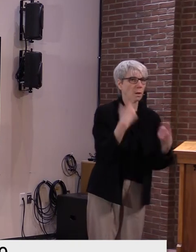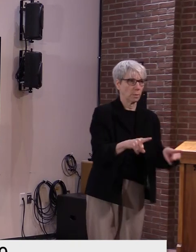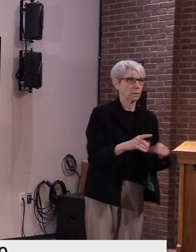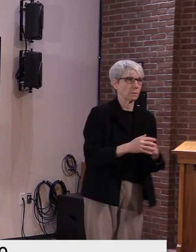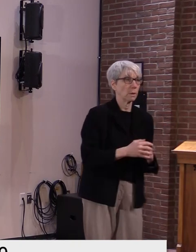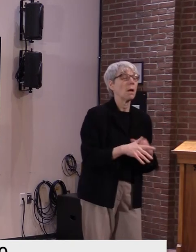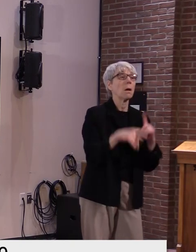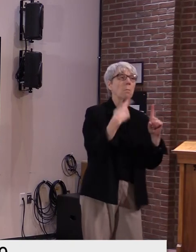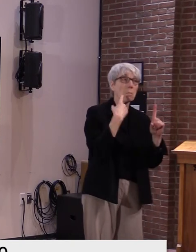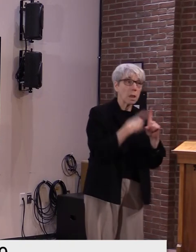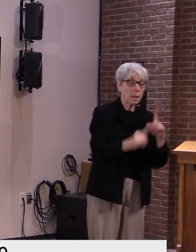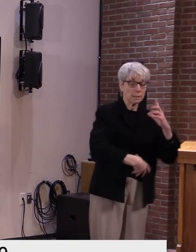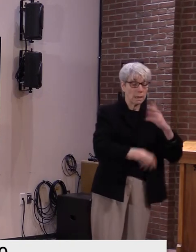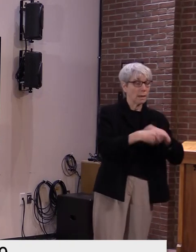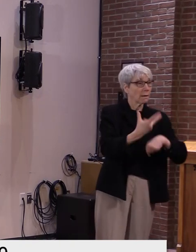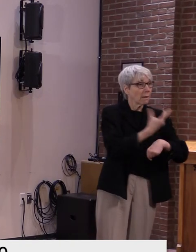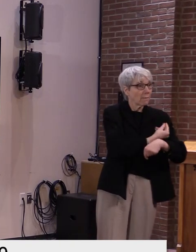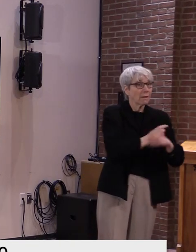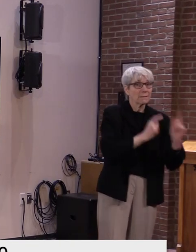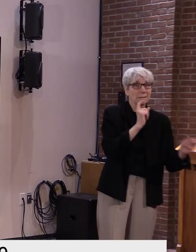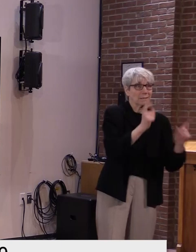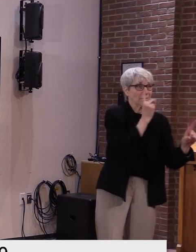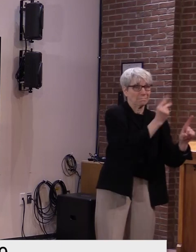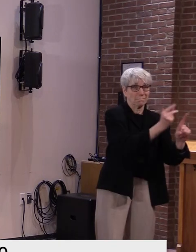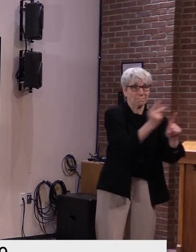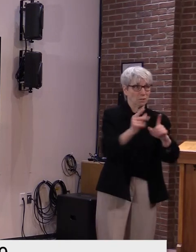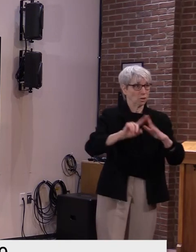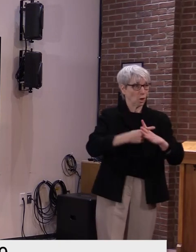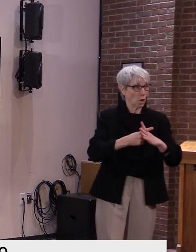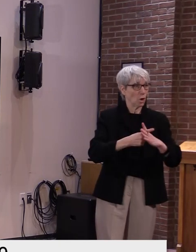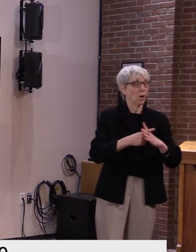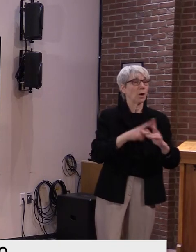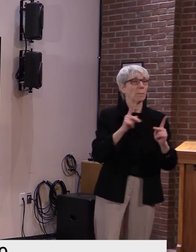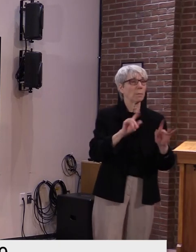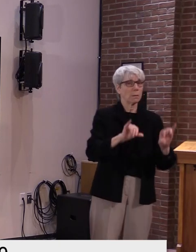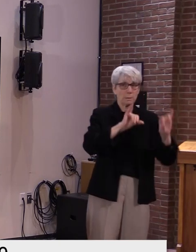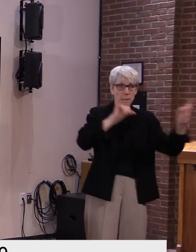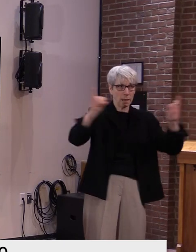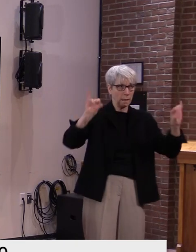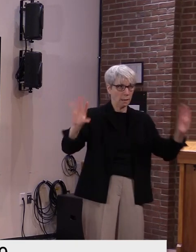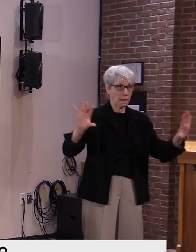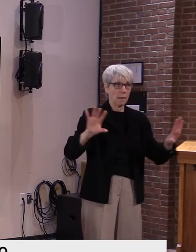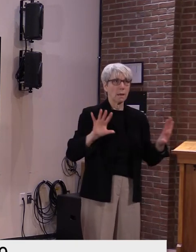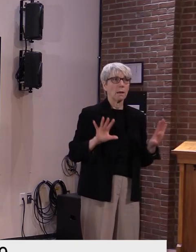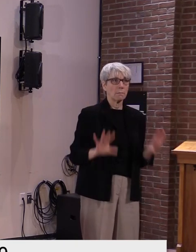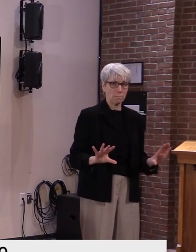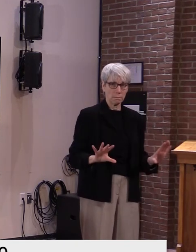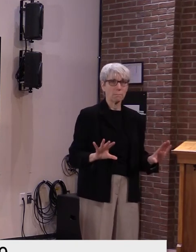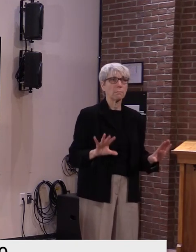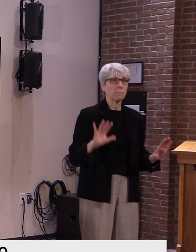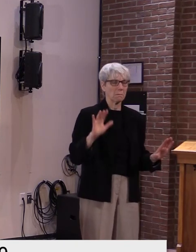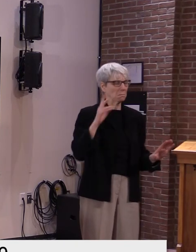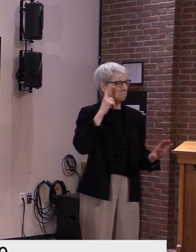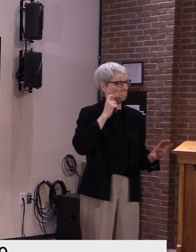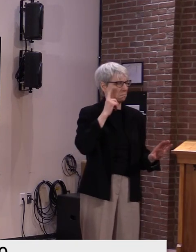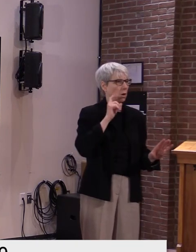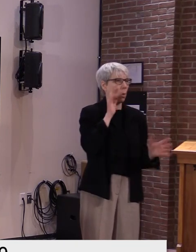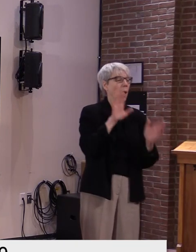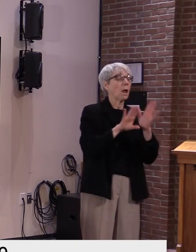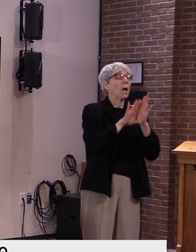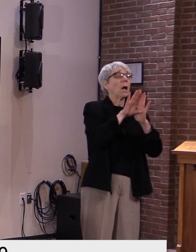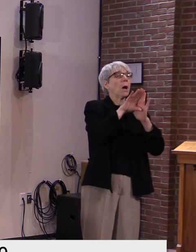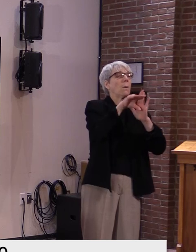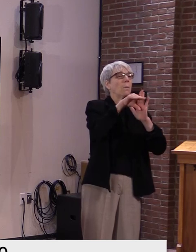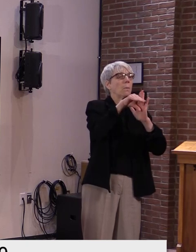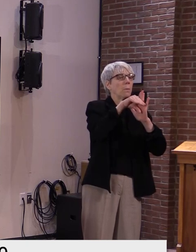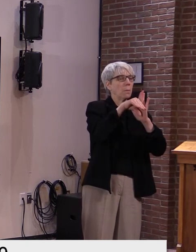play and again, less activity, I believe that then we'll be on a more of a downhill slide,